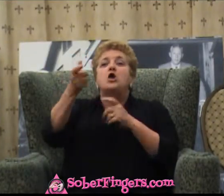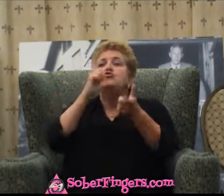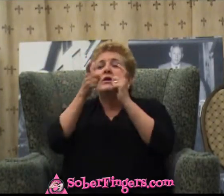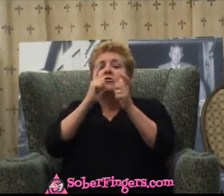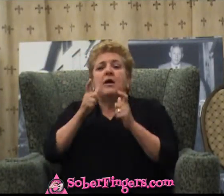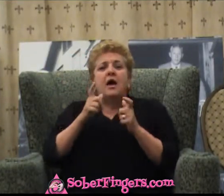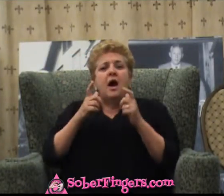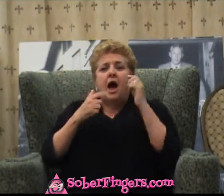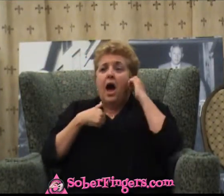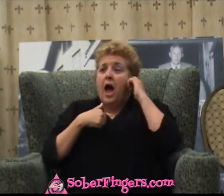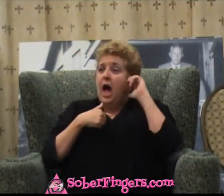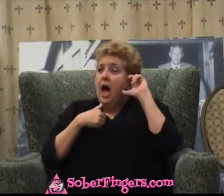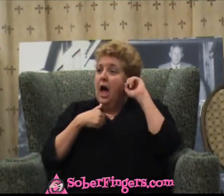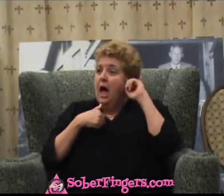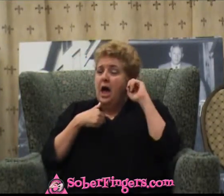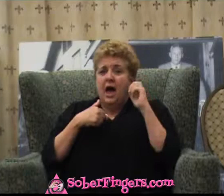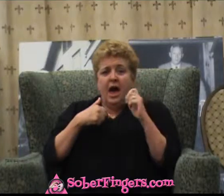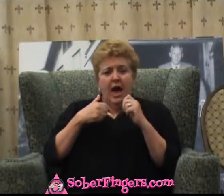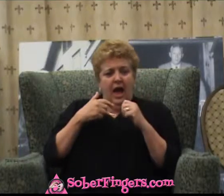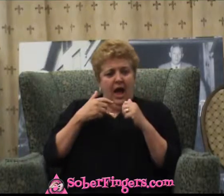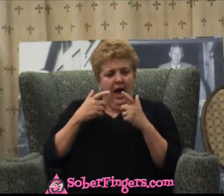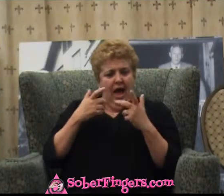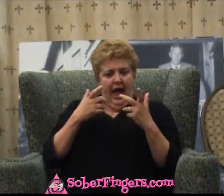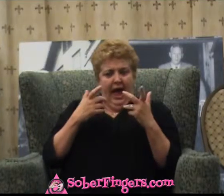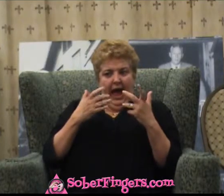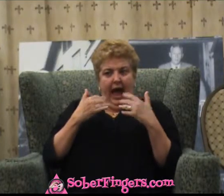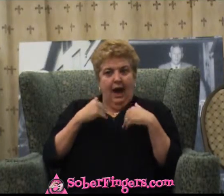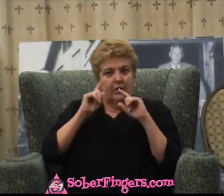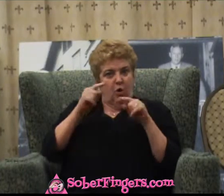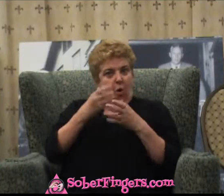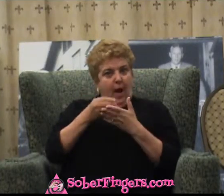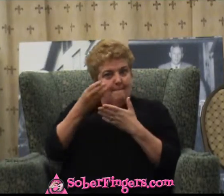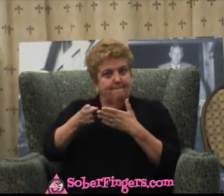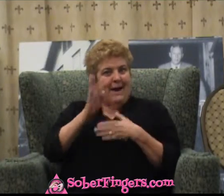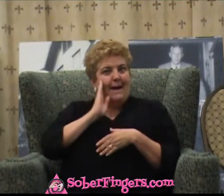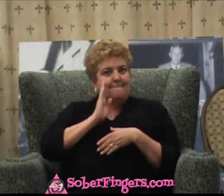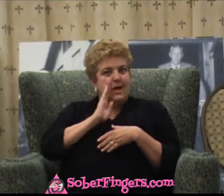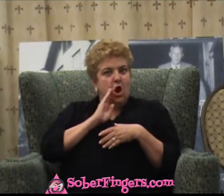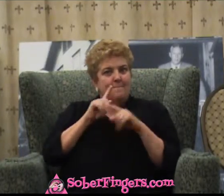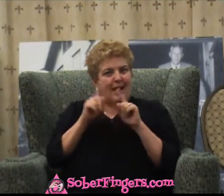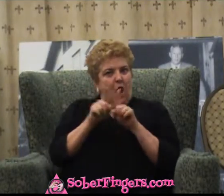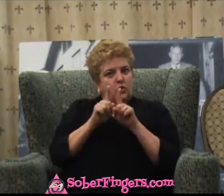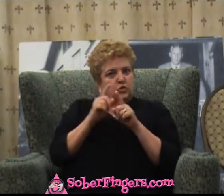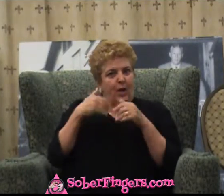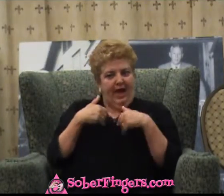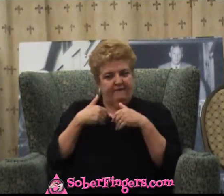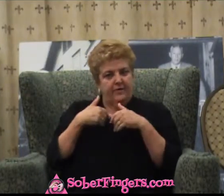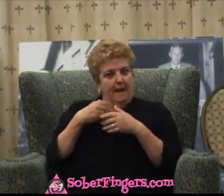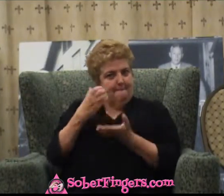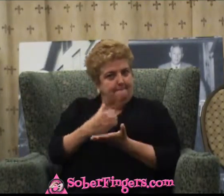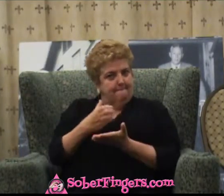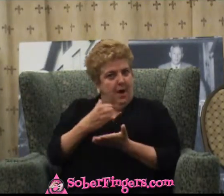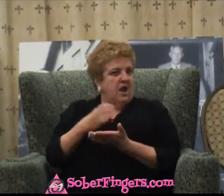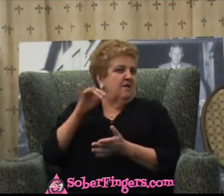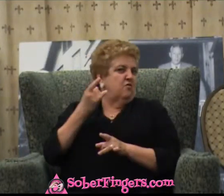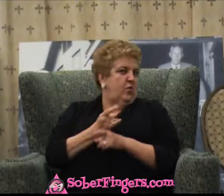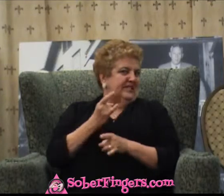and worry about the bottle that I had secretly stashed in my pocketbook because, God forbid, I had to share with anybody. I was always different, and I knew my dad was